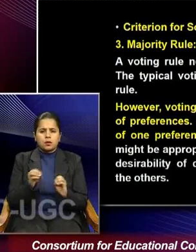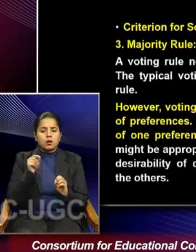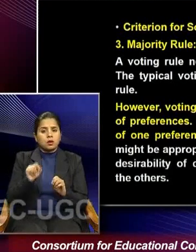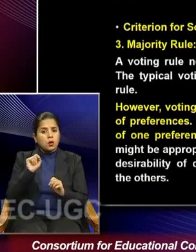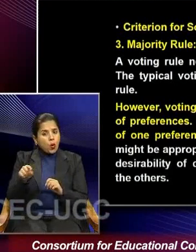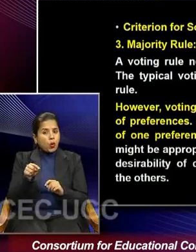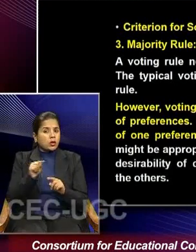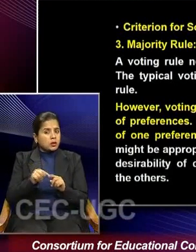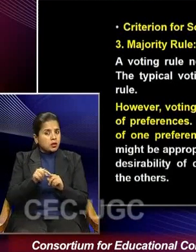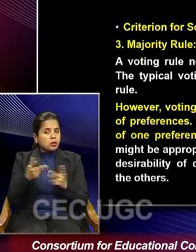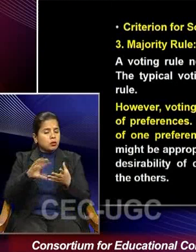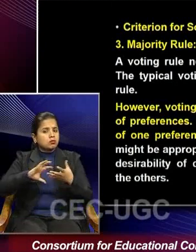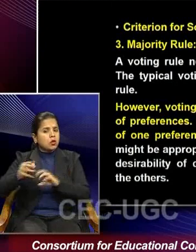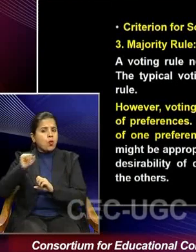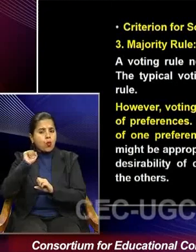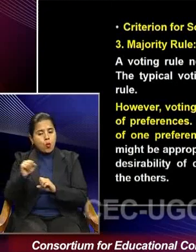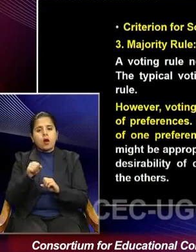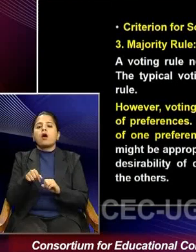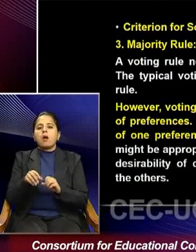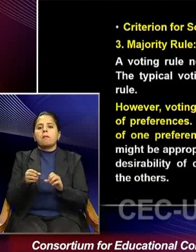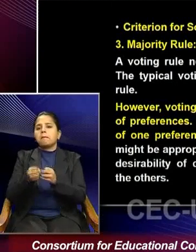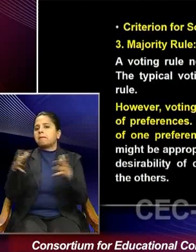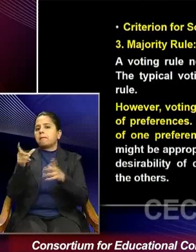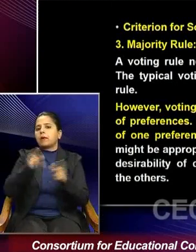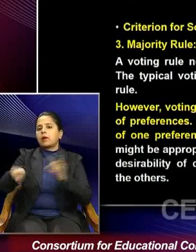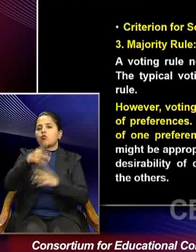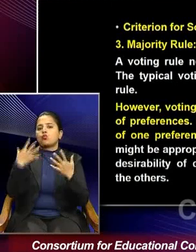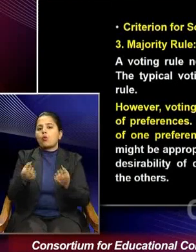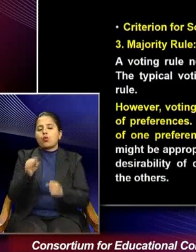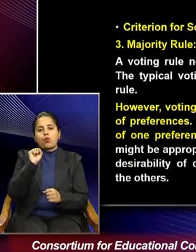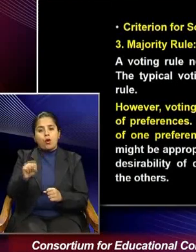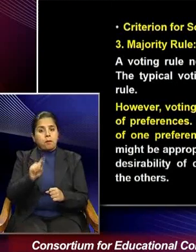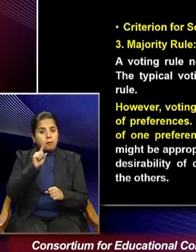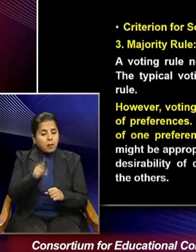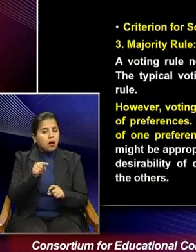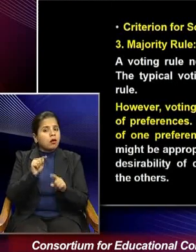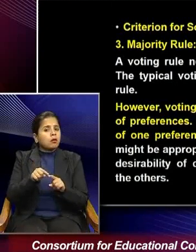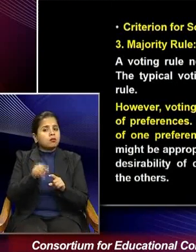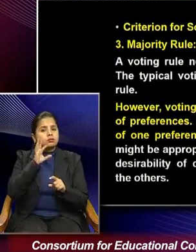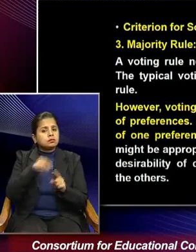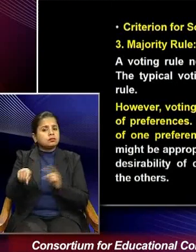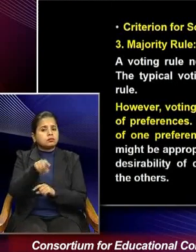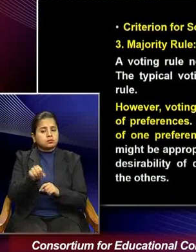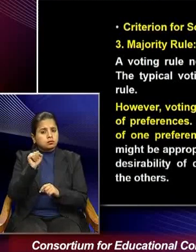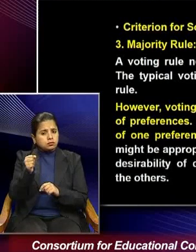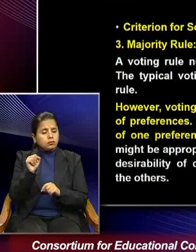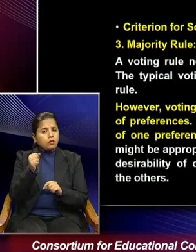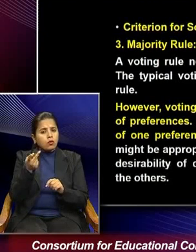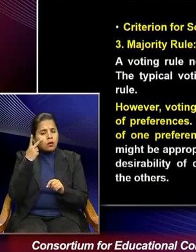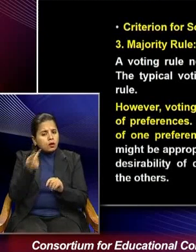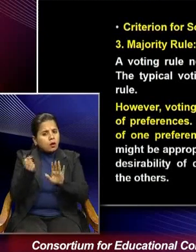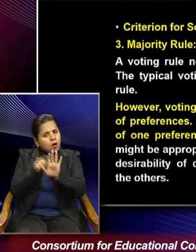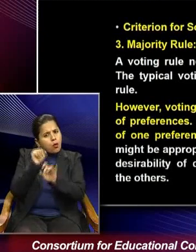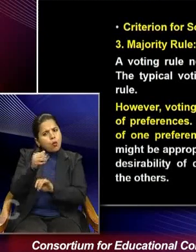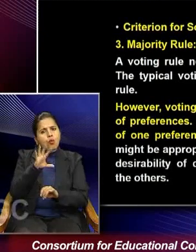voting mechanism is majority rule. However, voting tends to take the intensity of